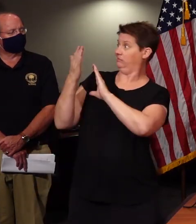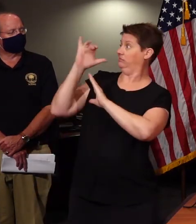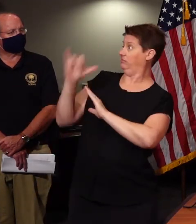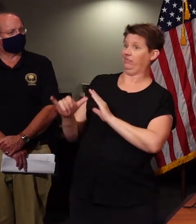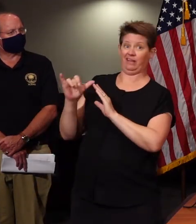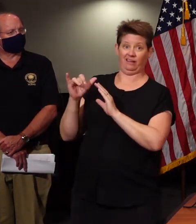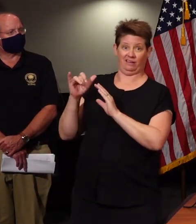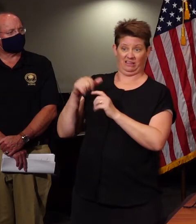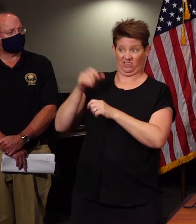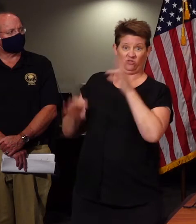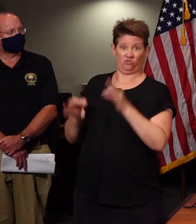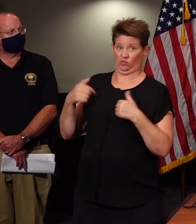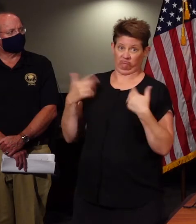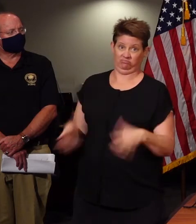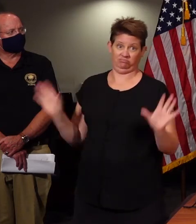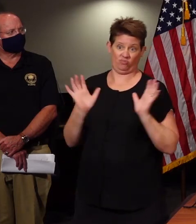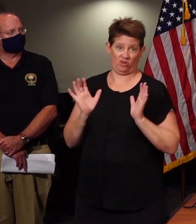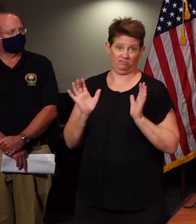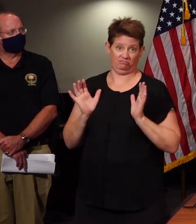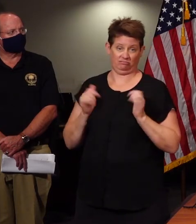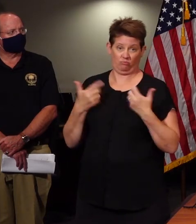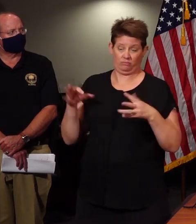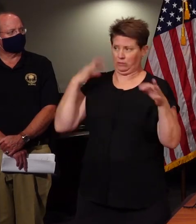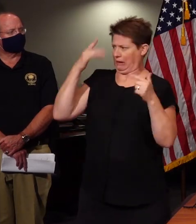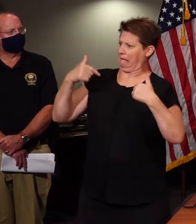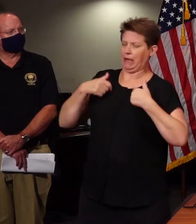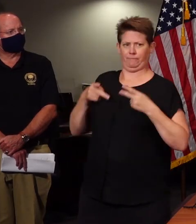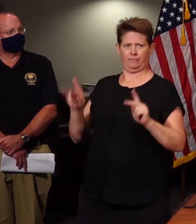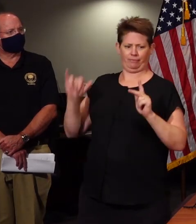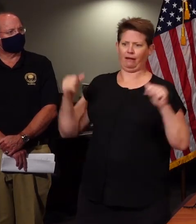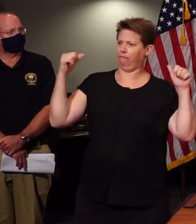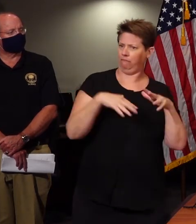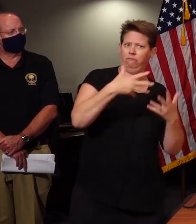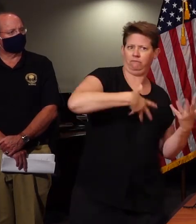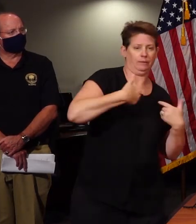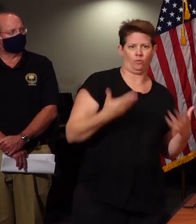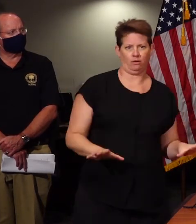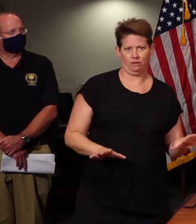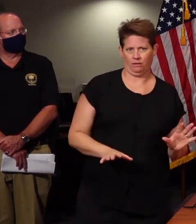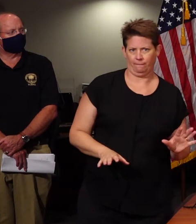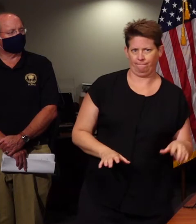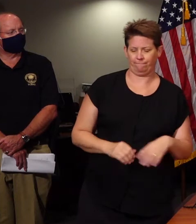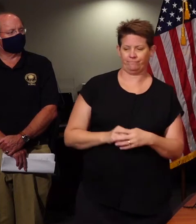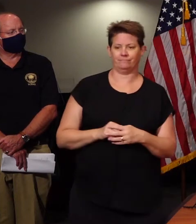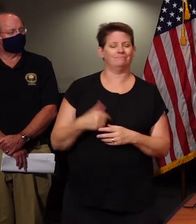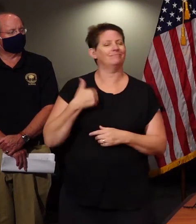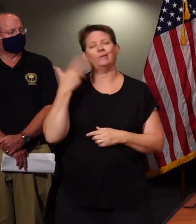to the ladies and gentlemen of the jury why I allowed that to happen. We don't want to get into that sort of thing.